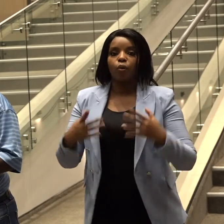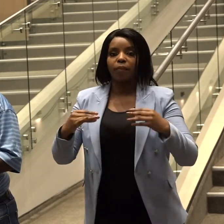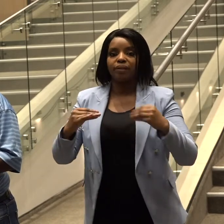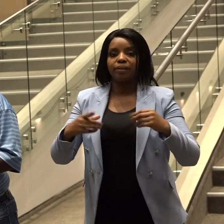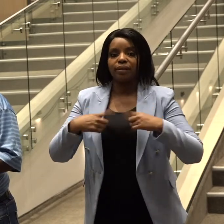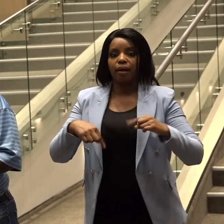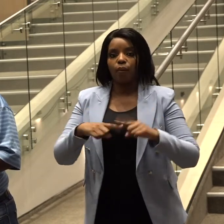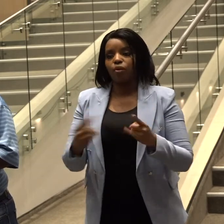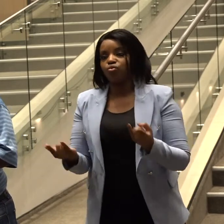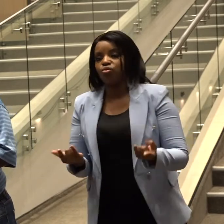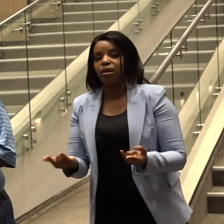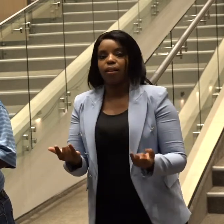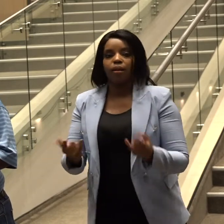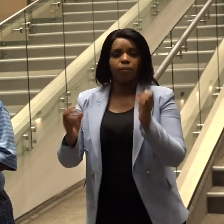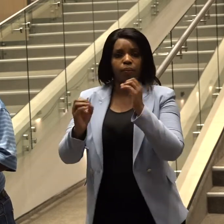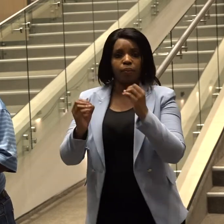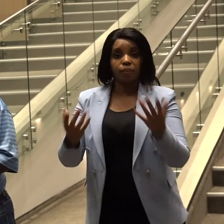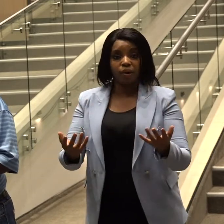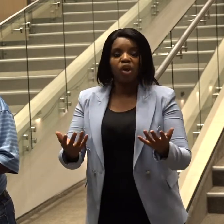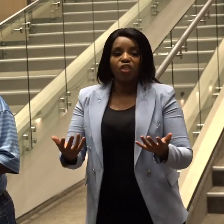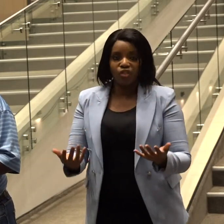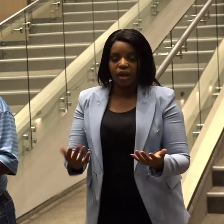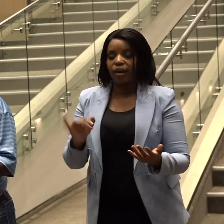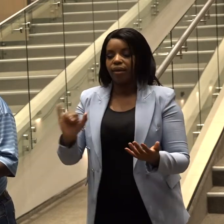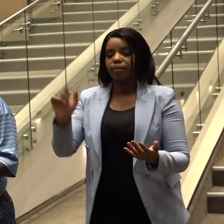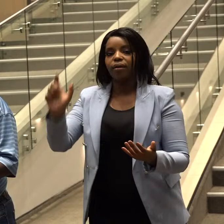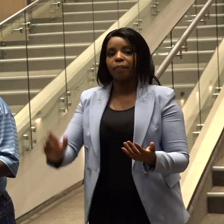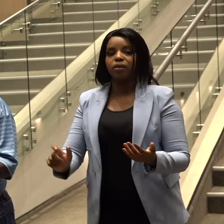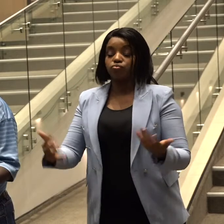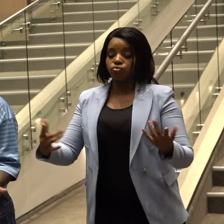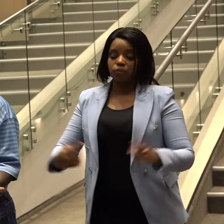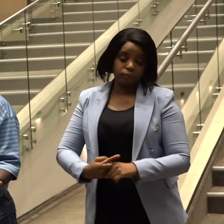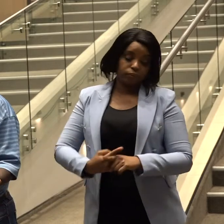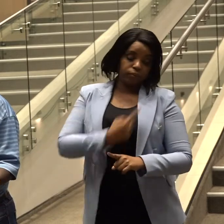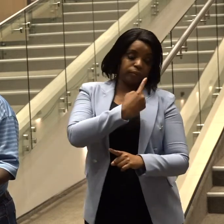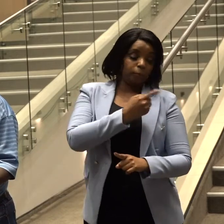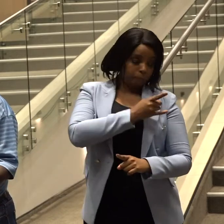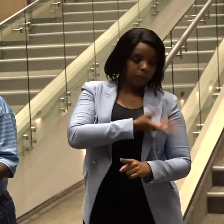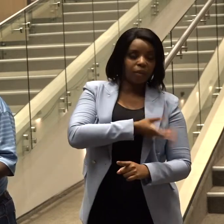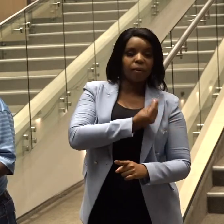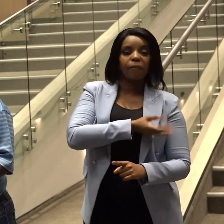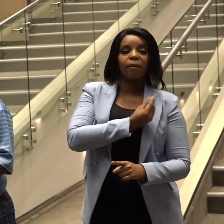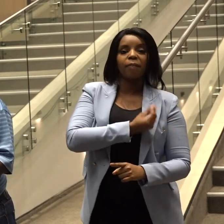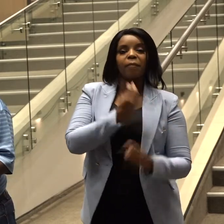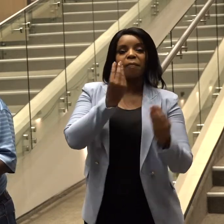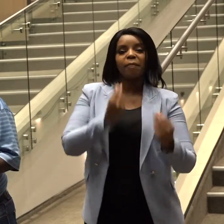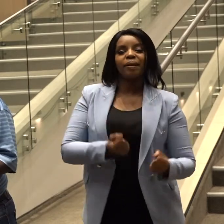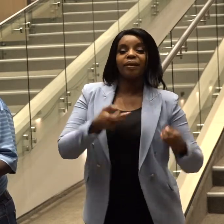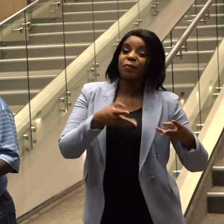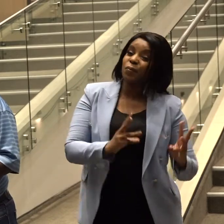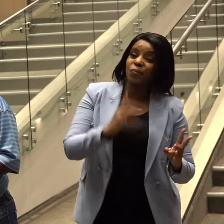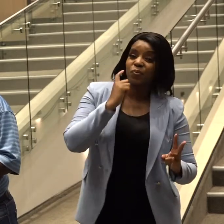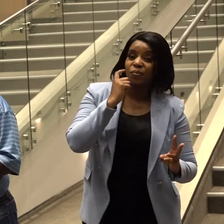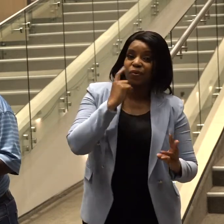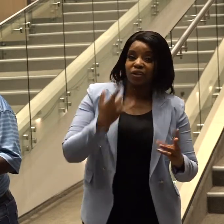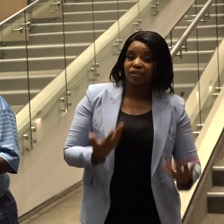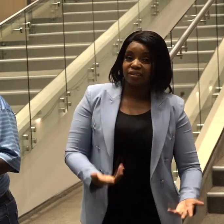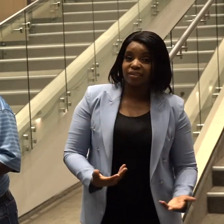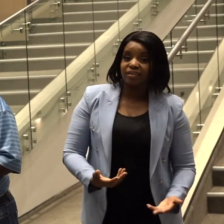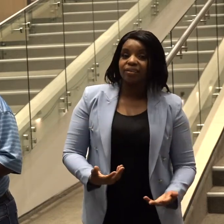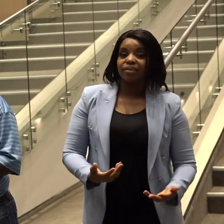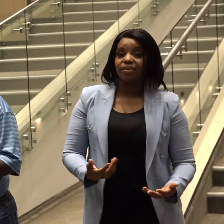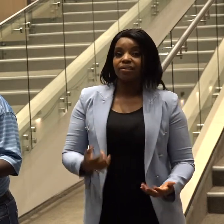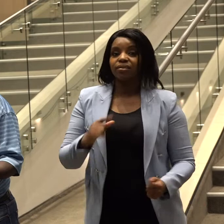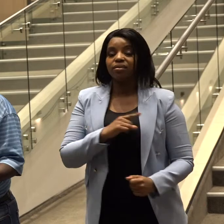refine into something that will bring money there is a way and most of we see our youngsters are throwing